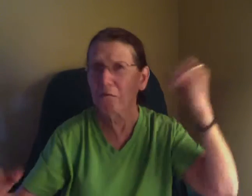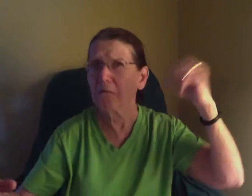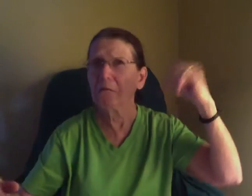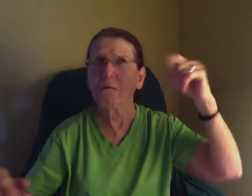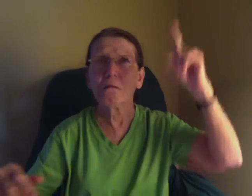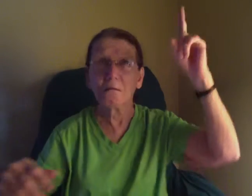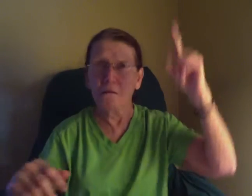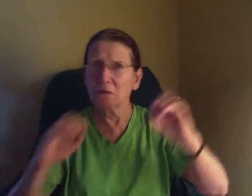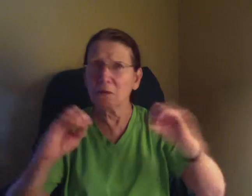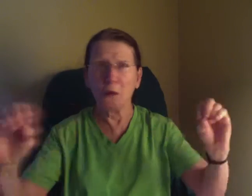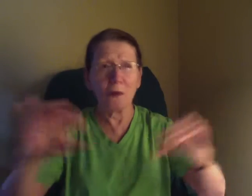Woooowwwwwwwwwww